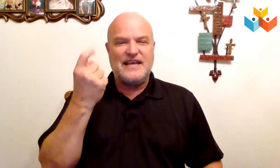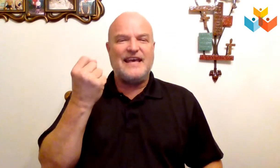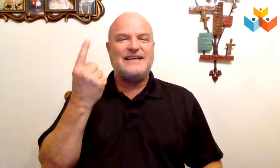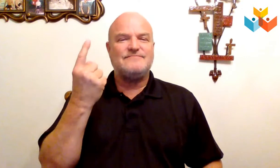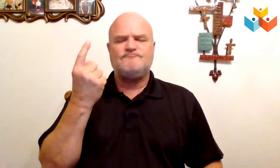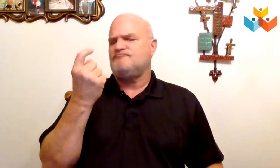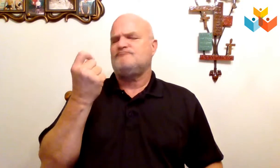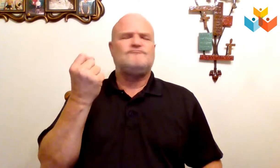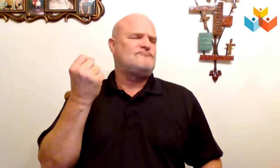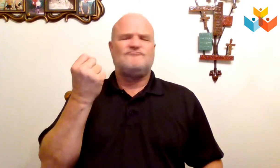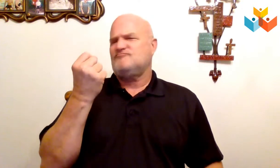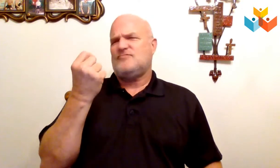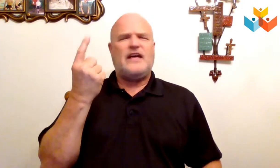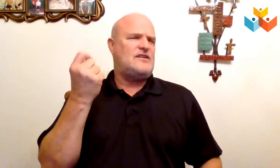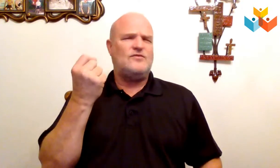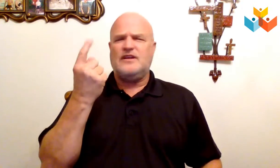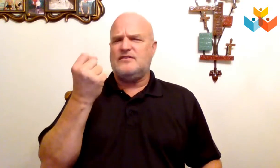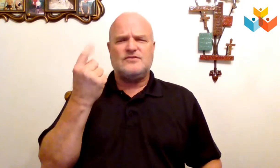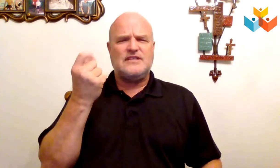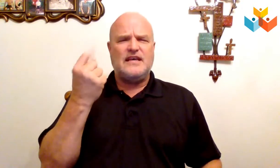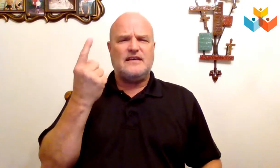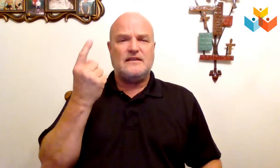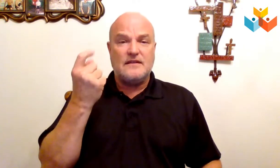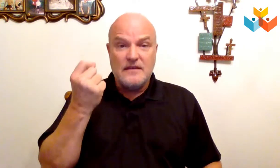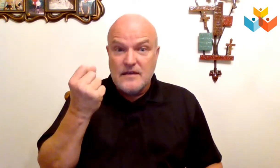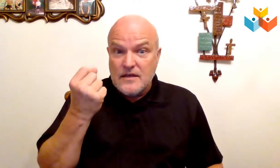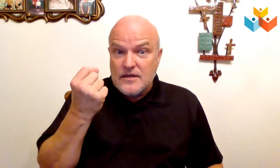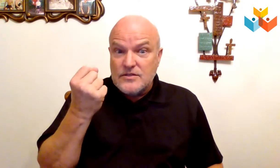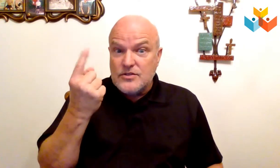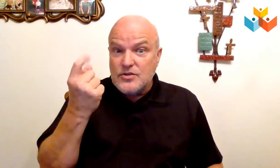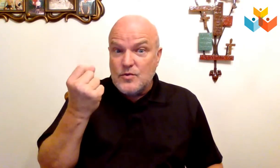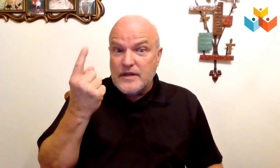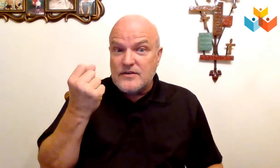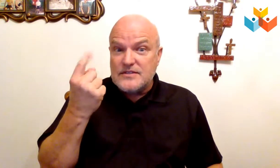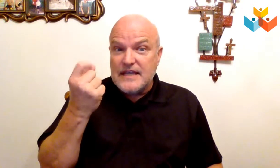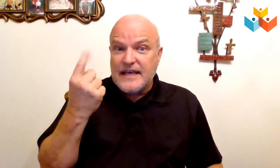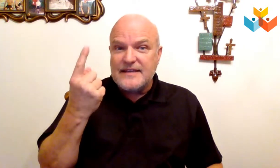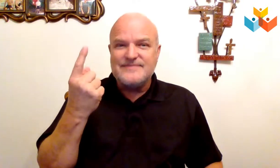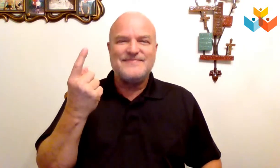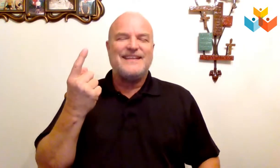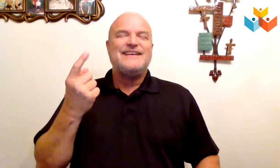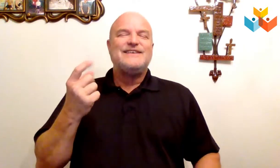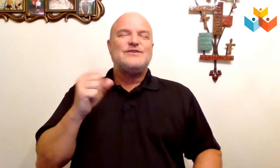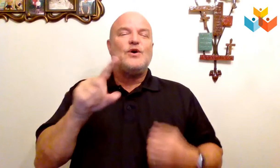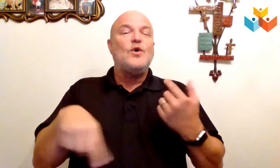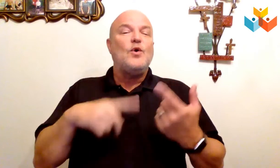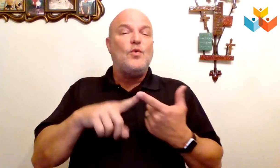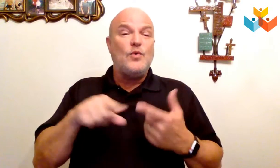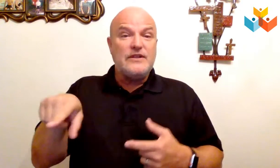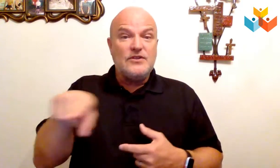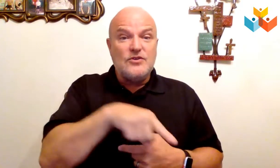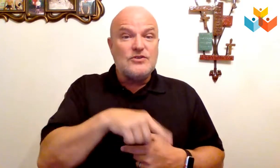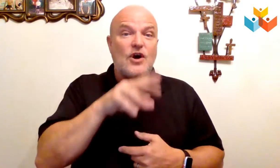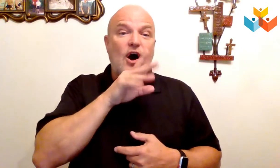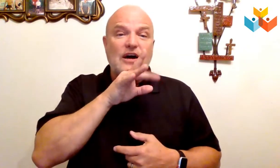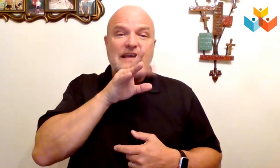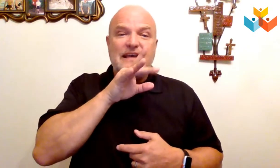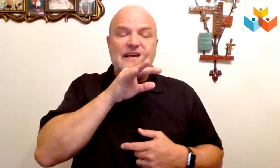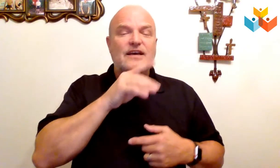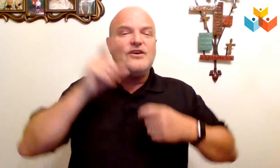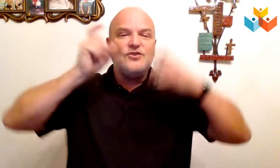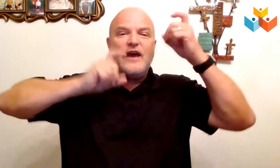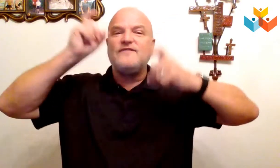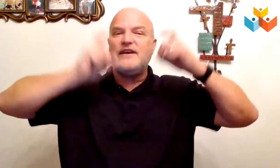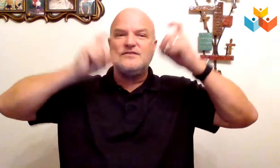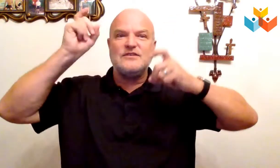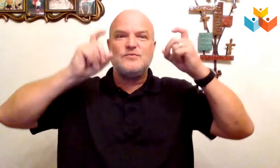questions. I understand. I don't understand. Do you understand? So